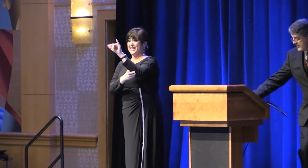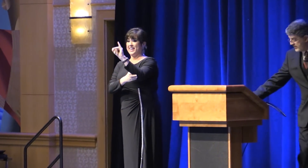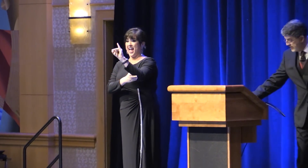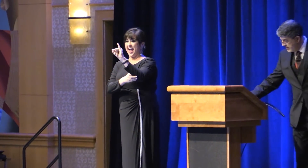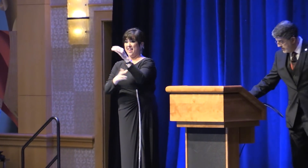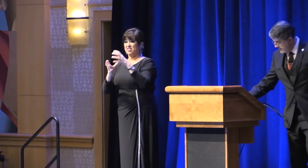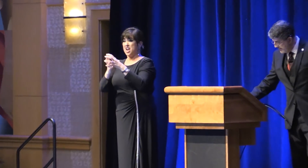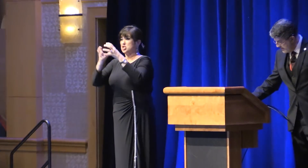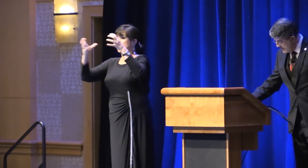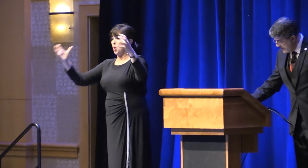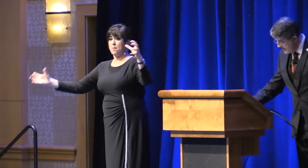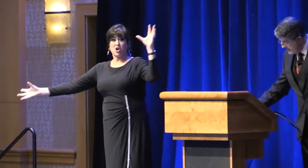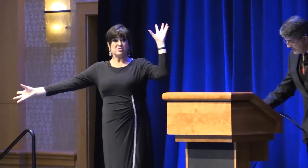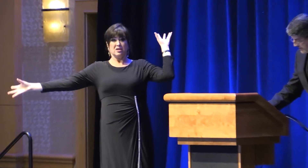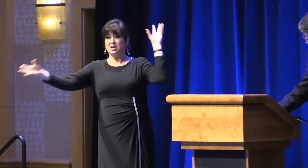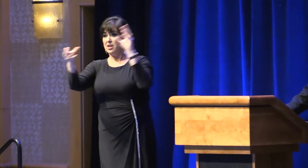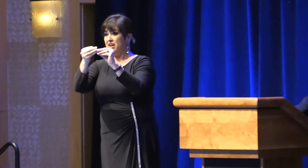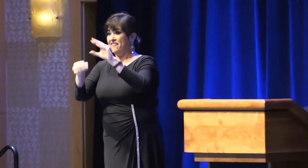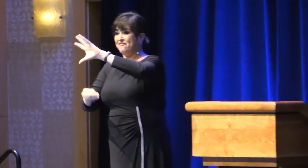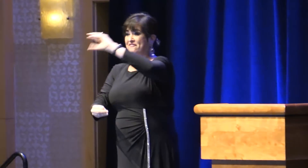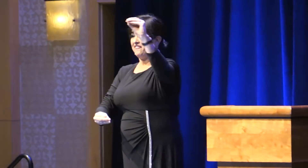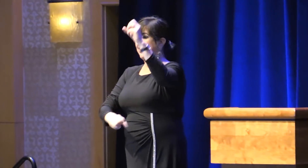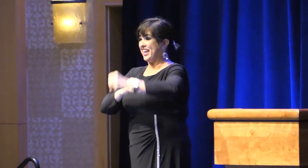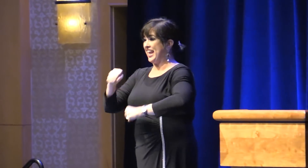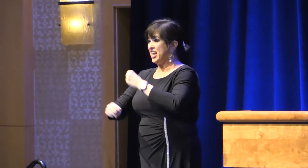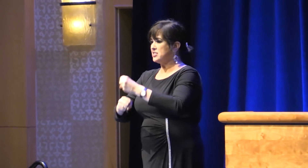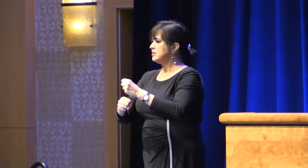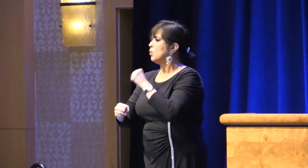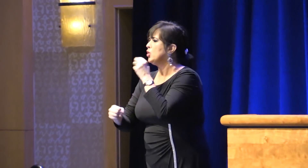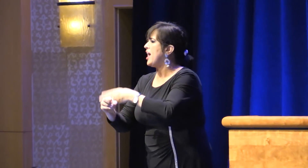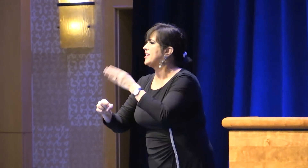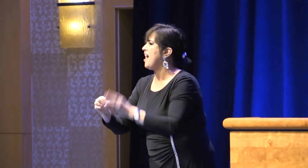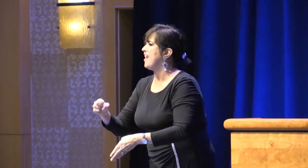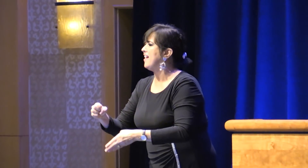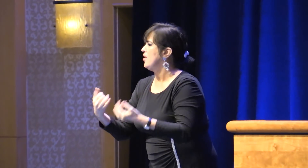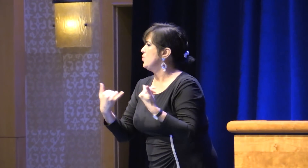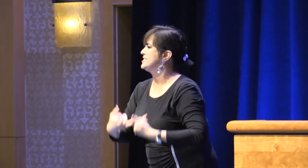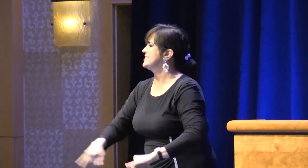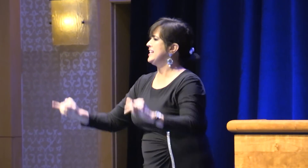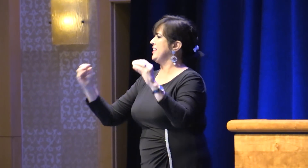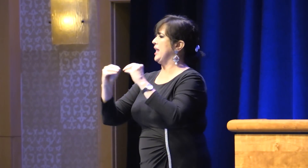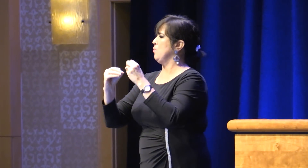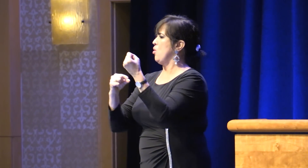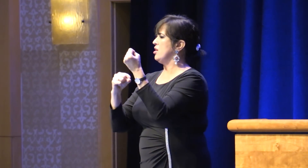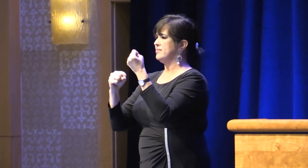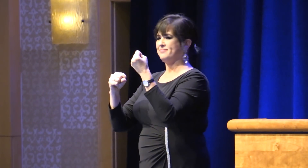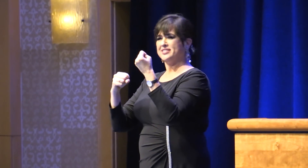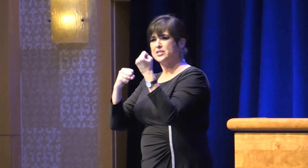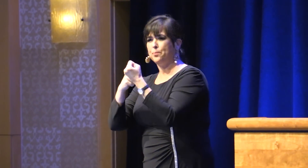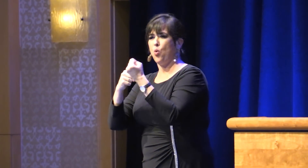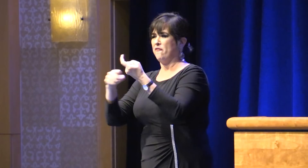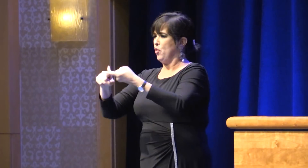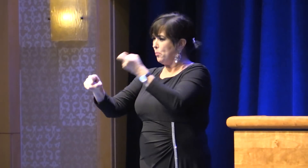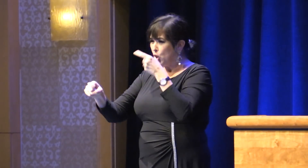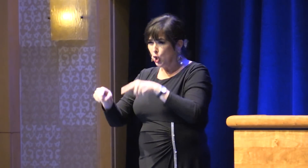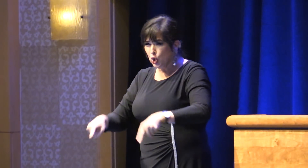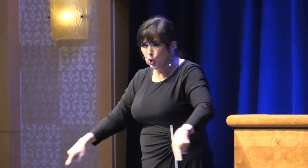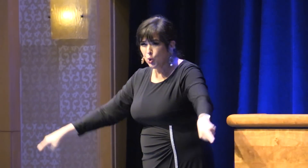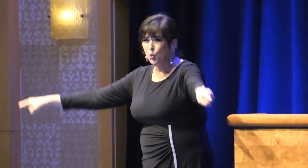It is really amazing. TDI has done so much over these last 50 years, but we're definitely not done yet.